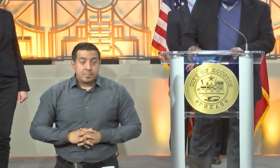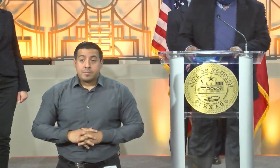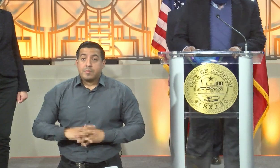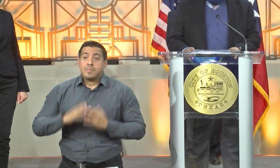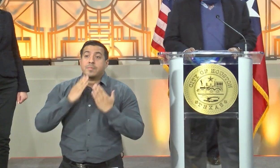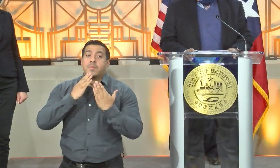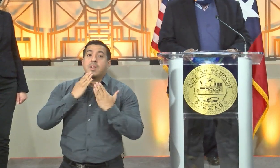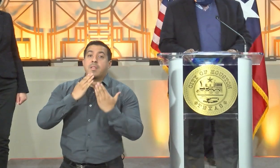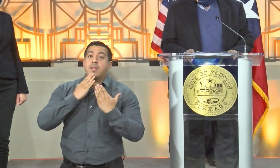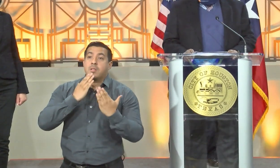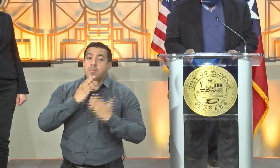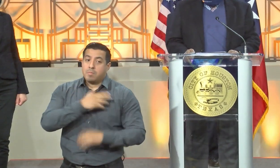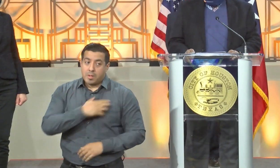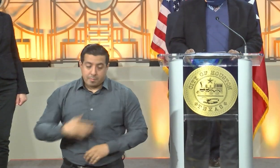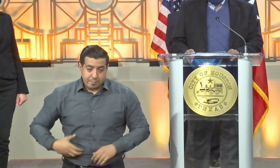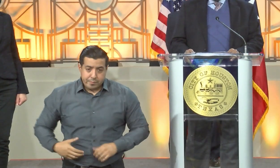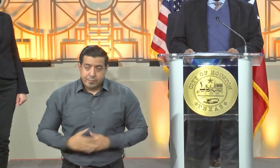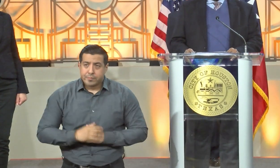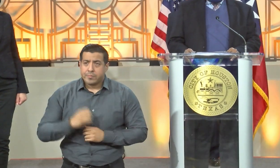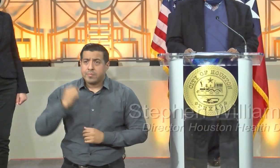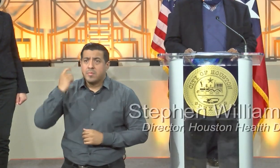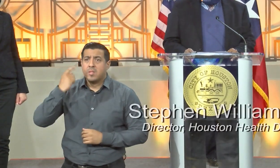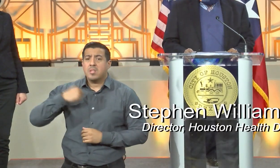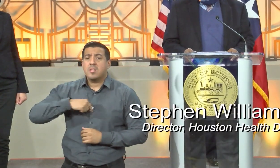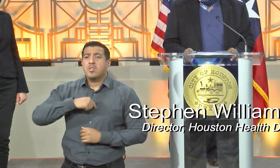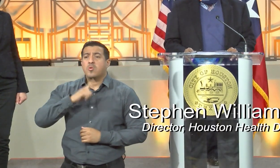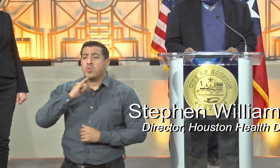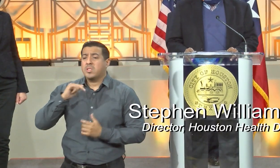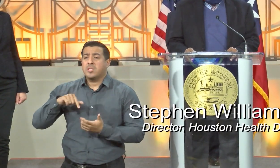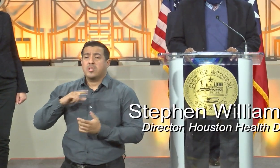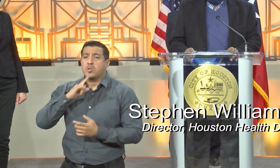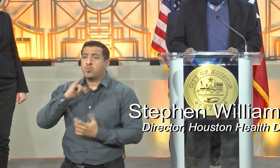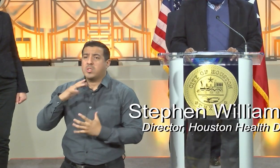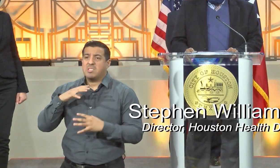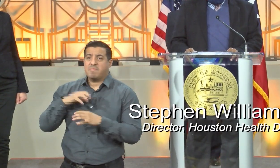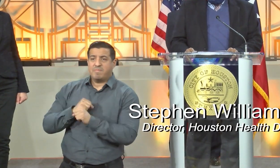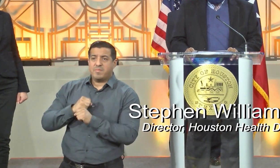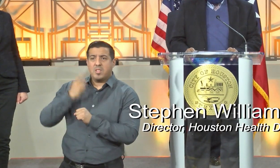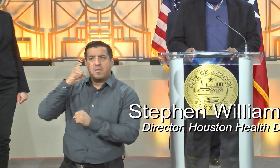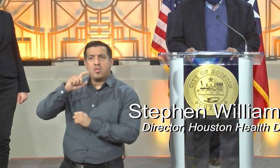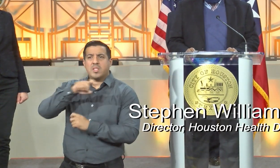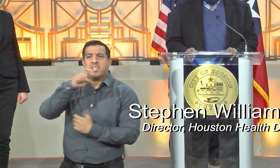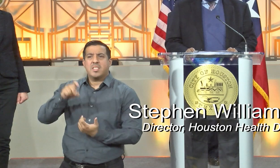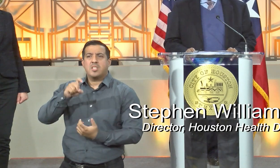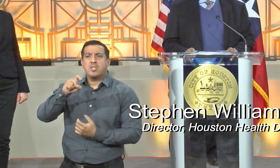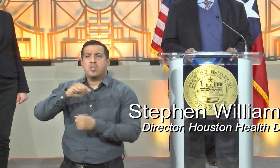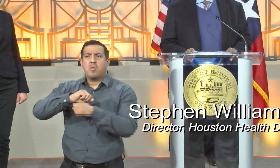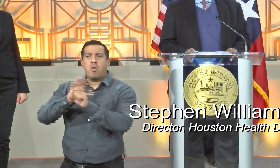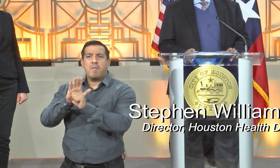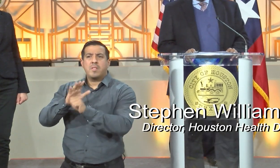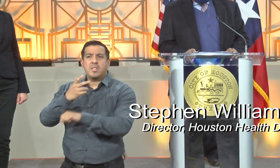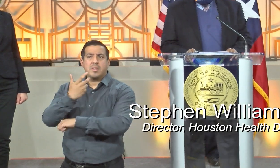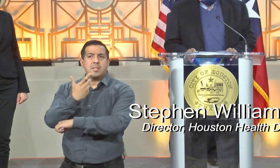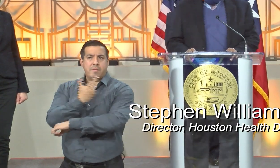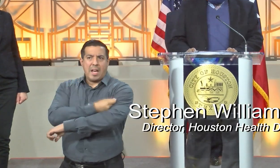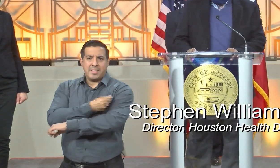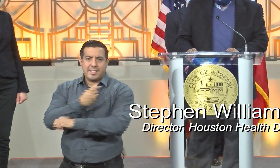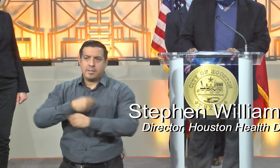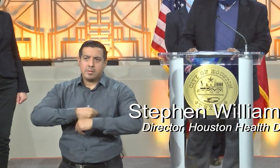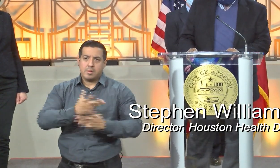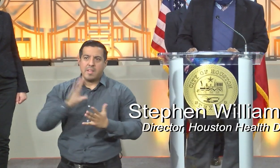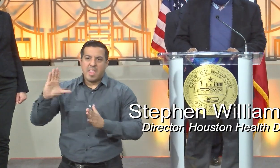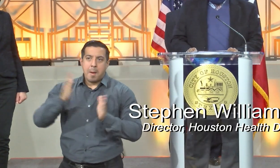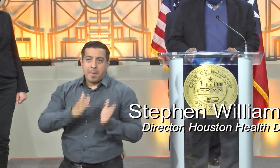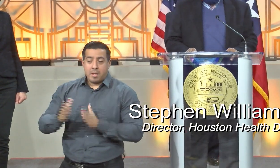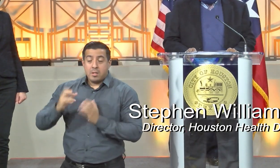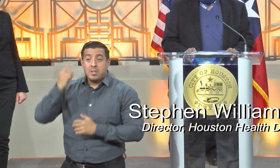Thank you, Mayor. This is just an overview of Texas COVID-19 vaccine distribution plan. As we